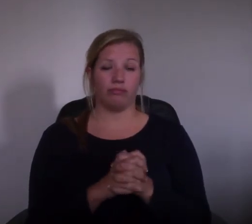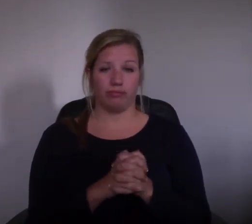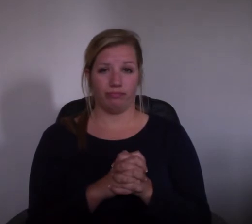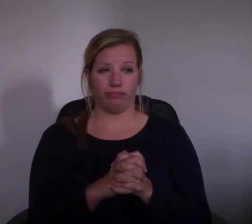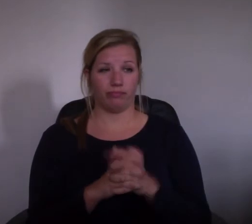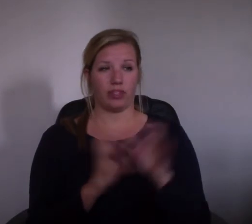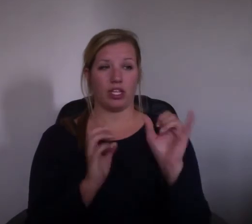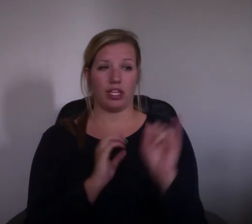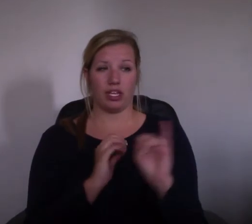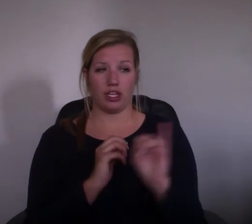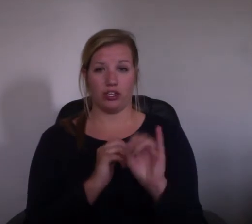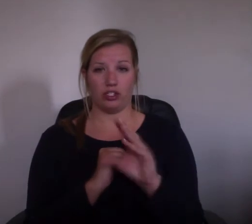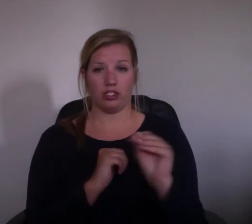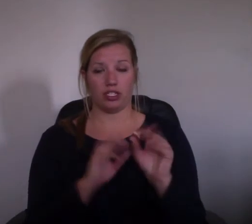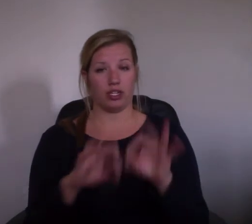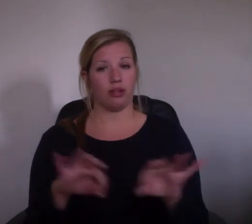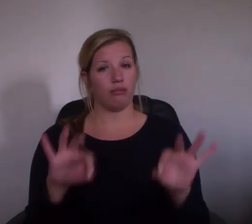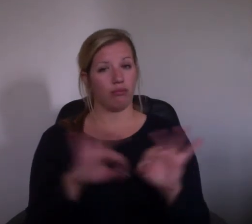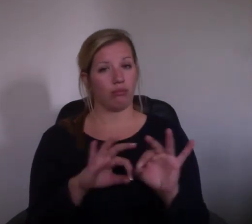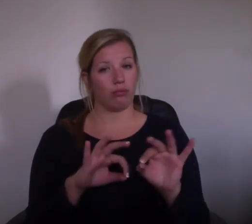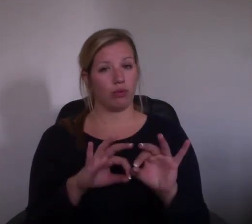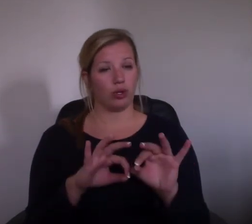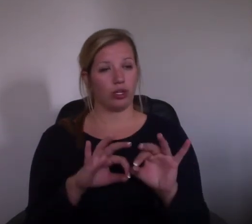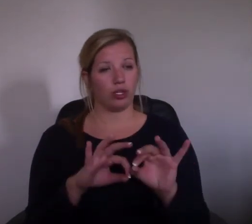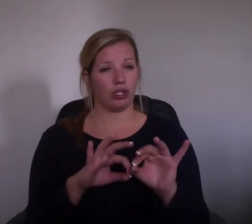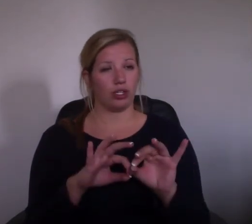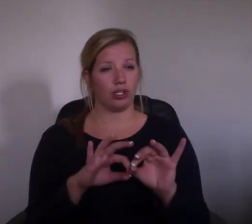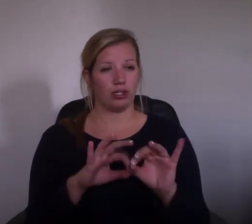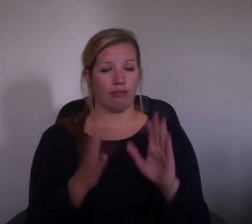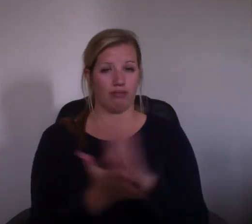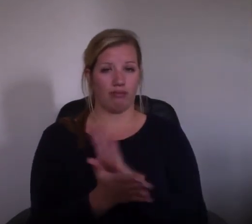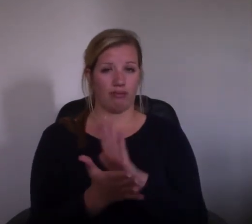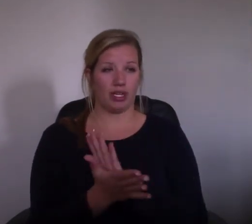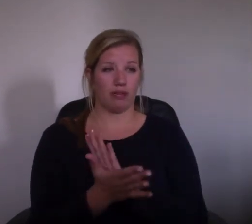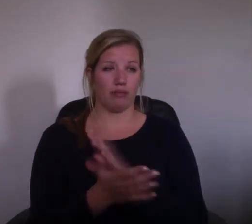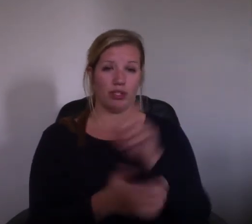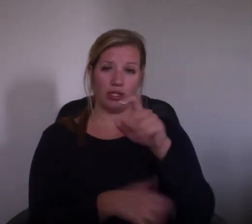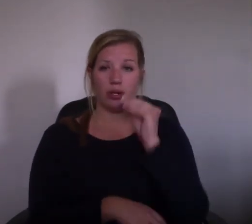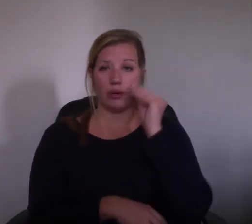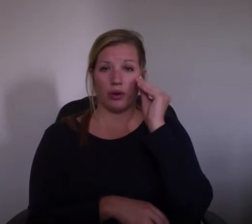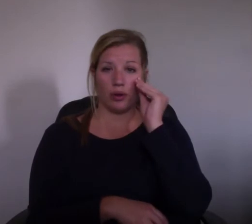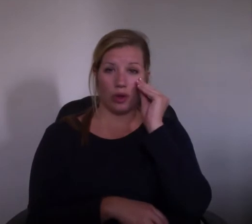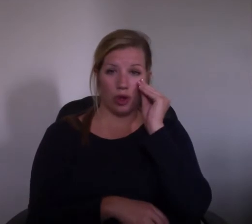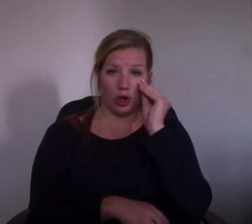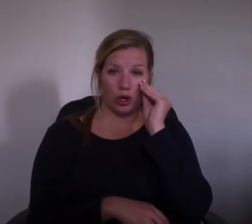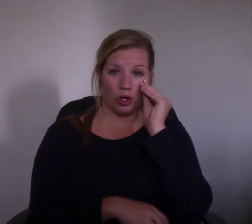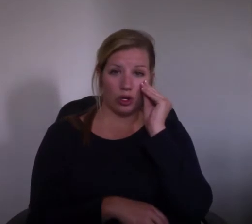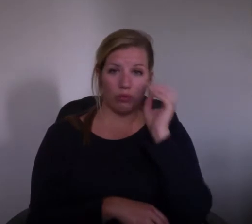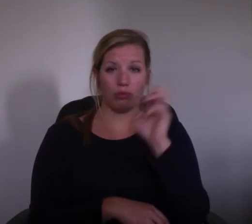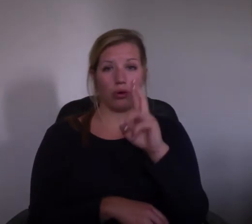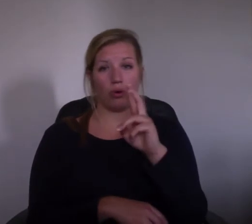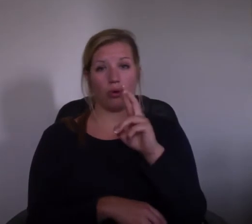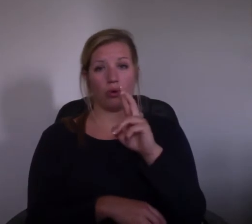Insurance and vital records. We encourage everyone to obtain homeowners and or renters insurance. You're going to